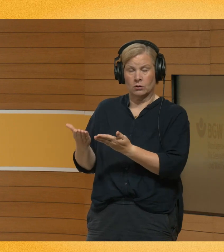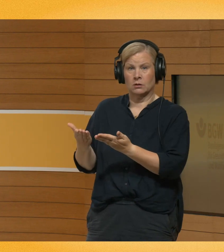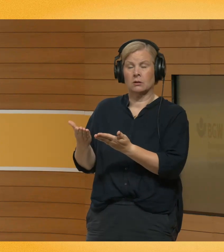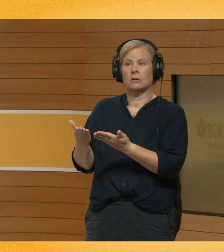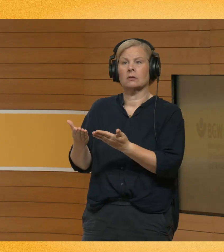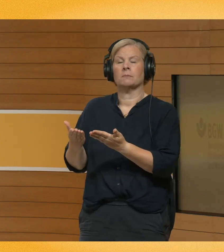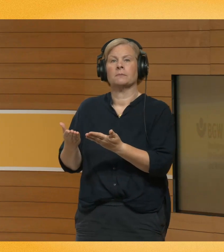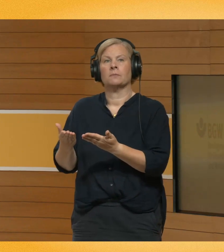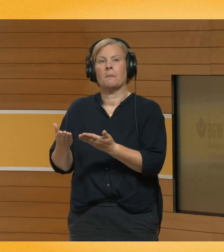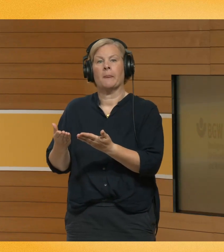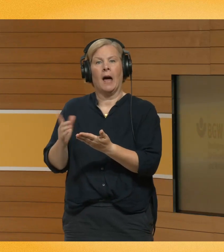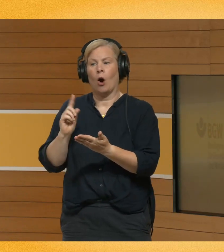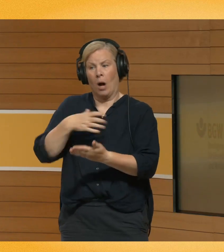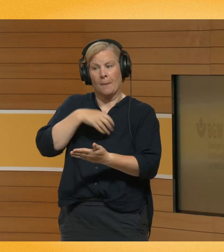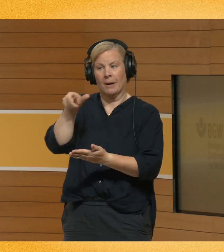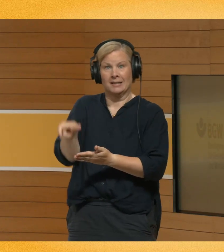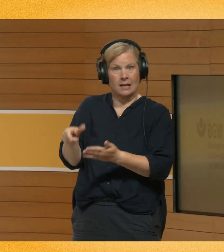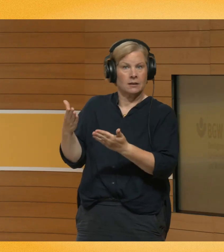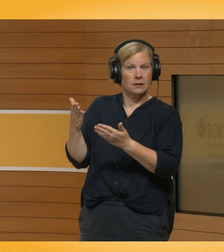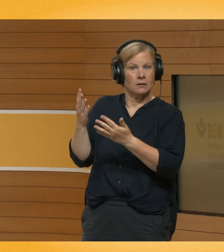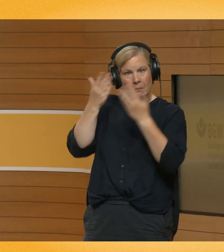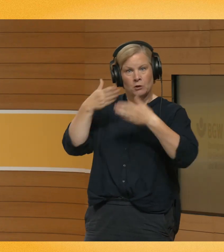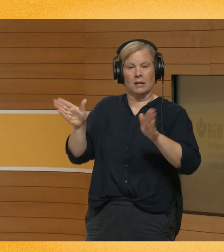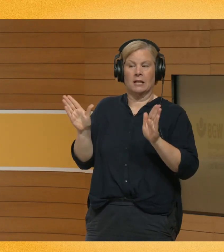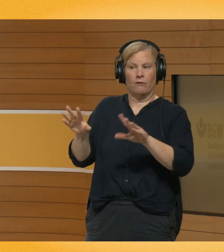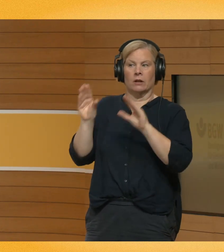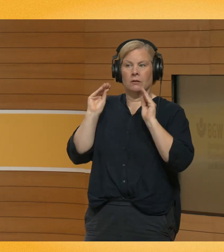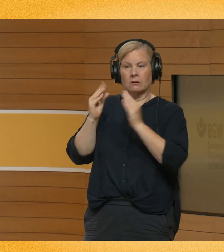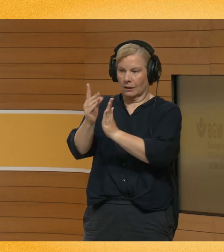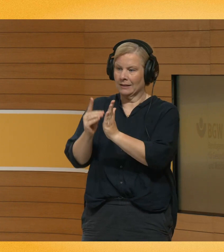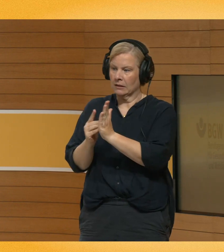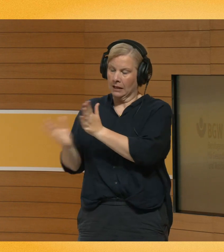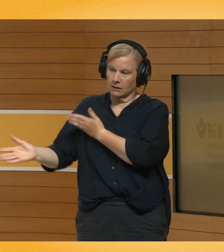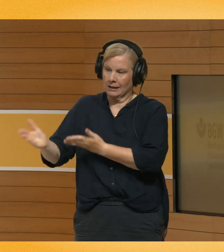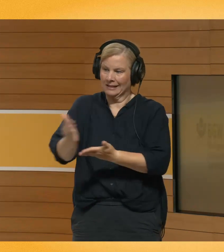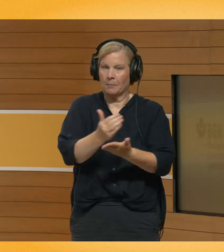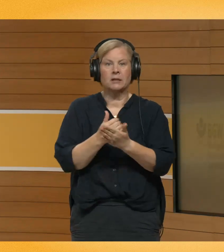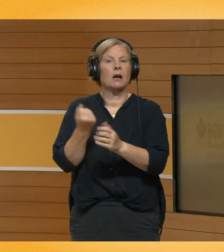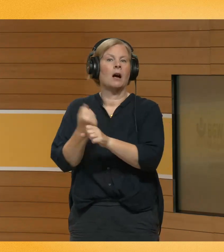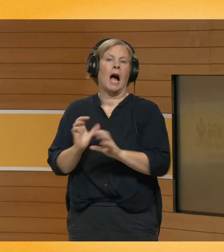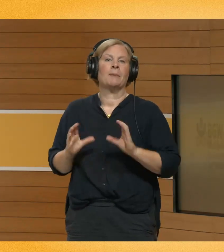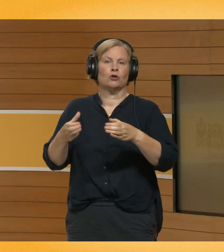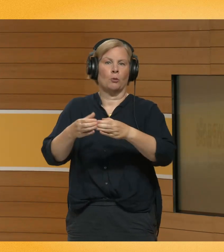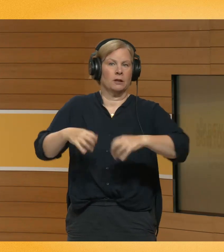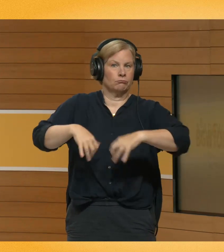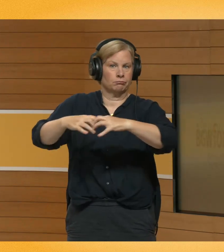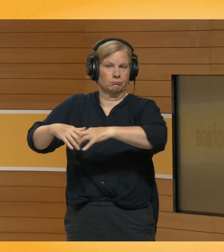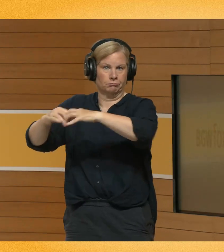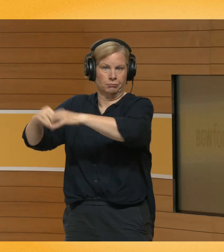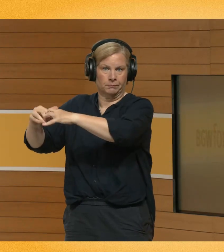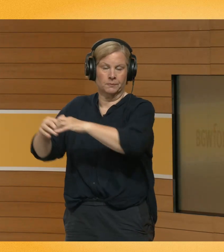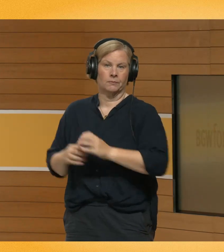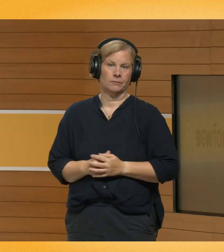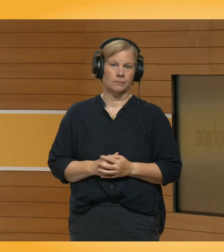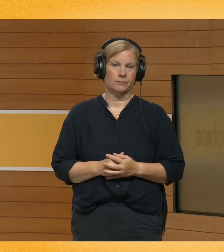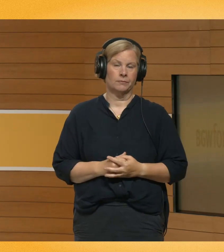we've set up working groups based on the nurse-sensitive clinical indicators.